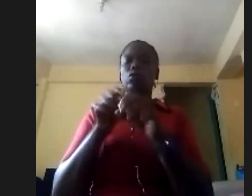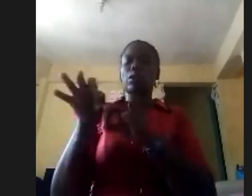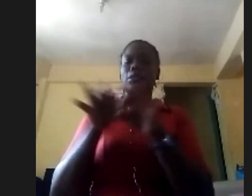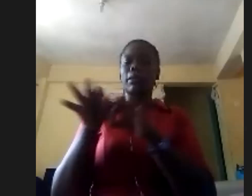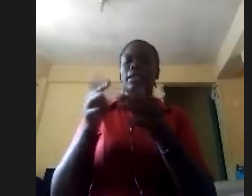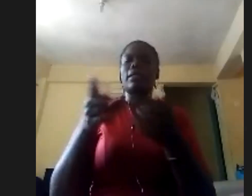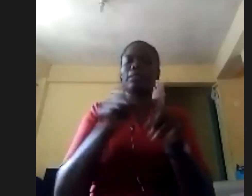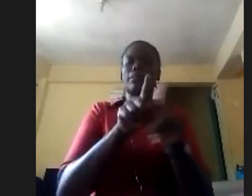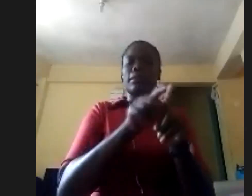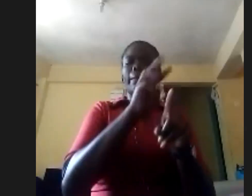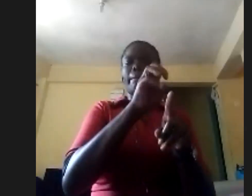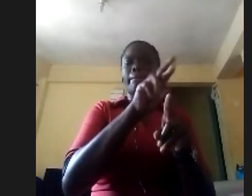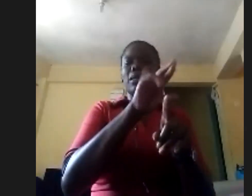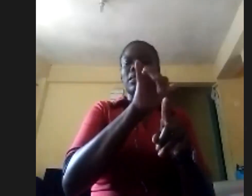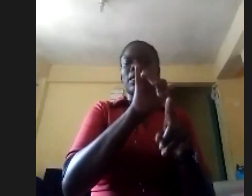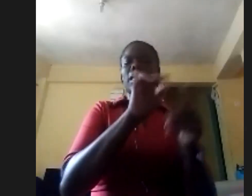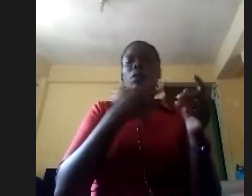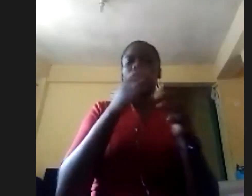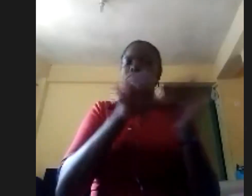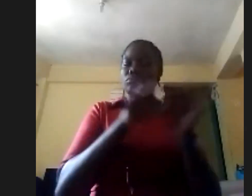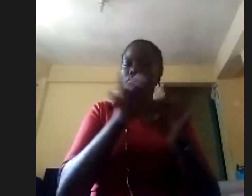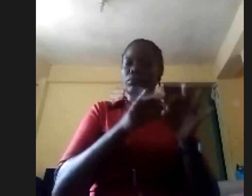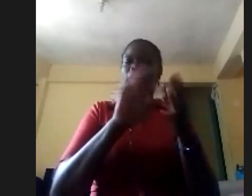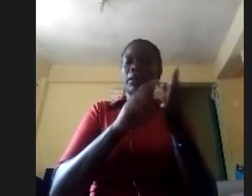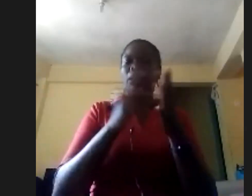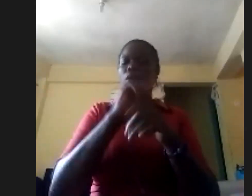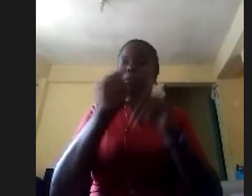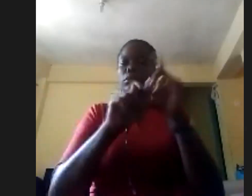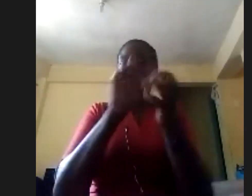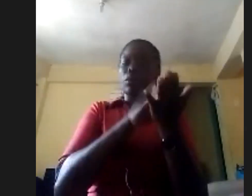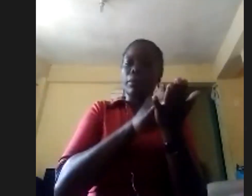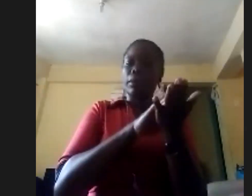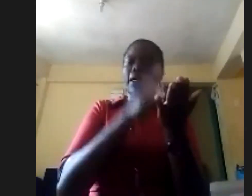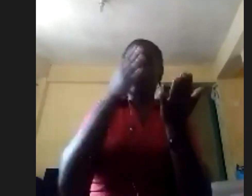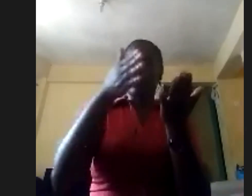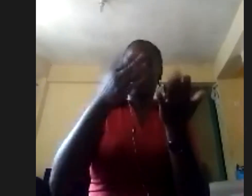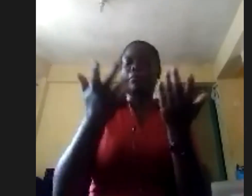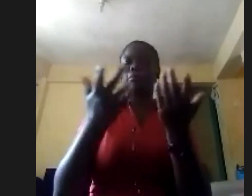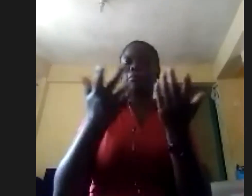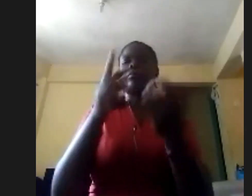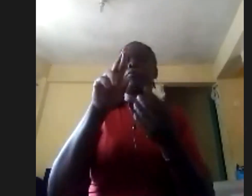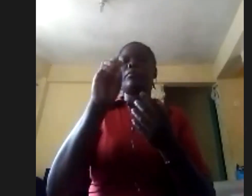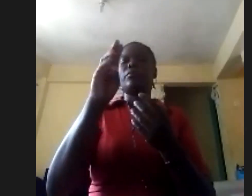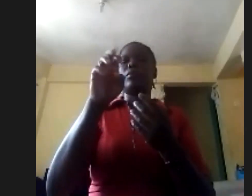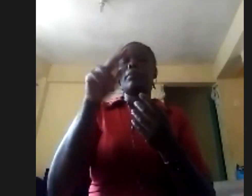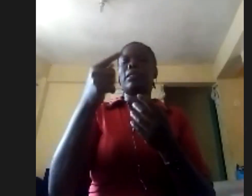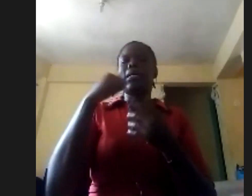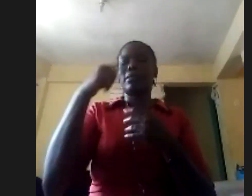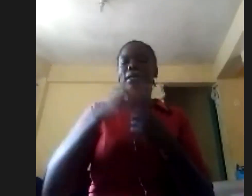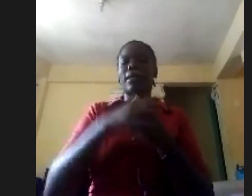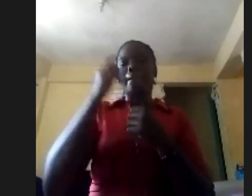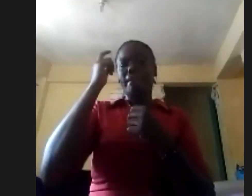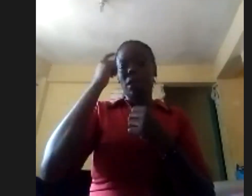time. There are some comments I can read and then you can react to them. Robert Kimurgor says mental health is a